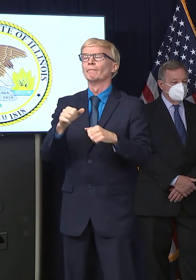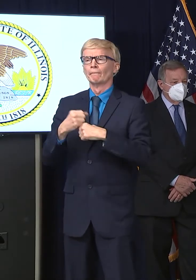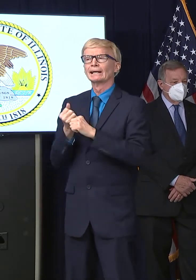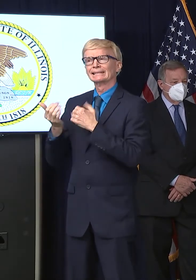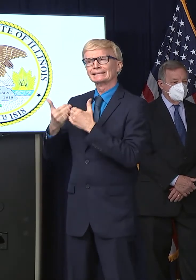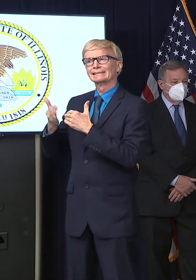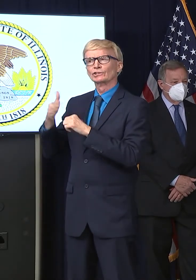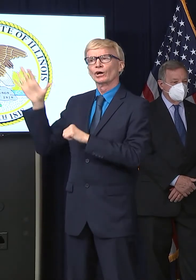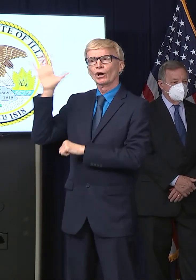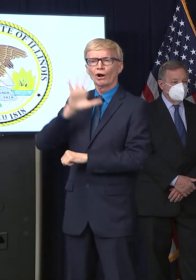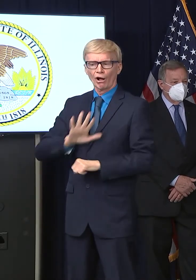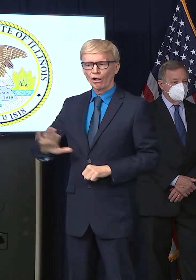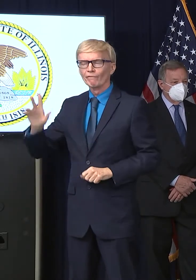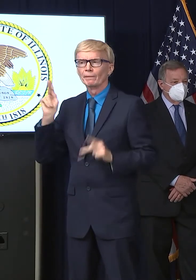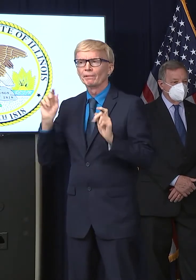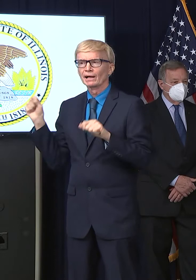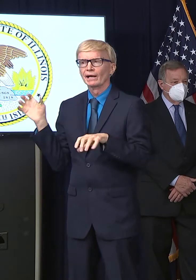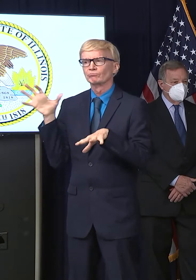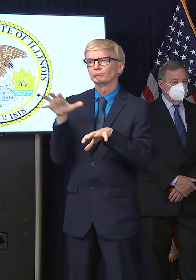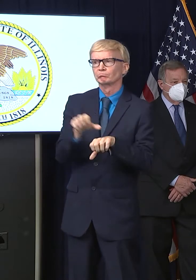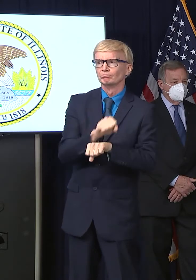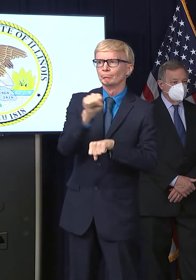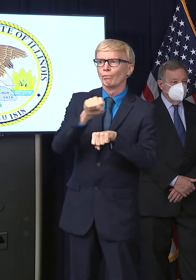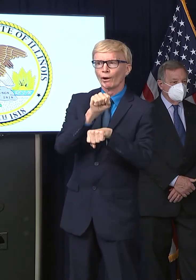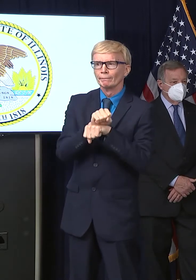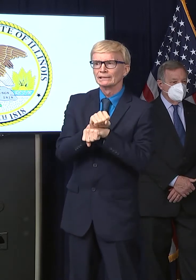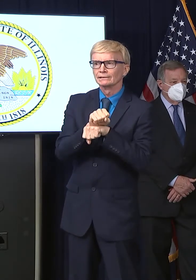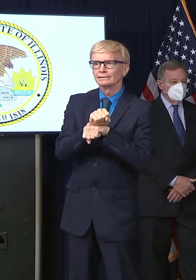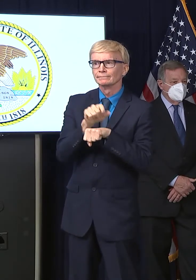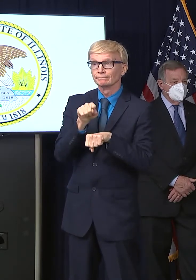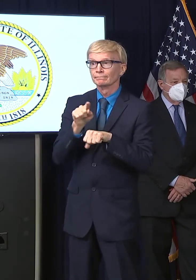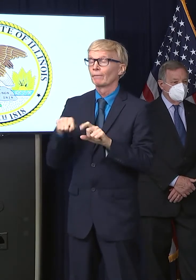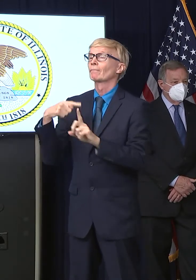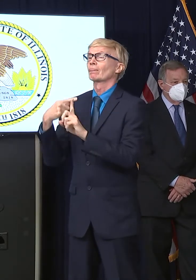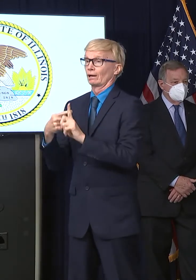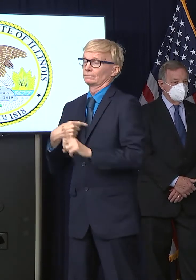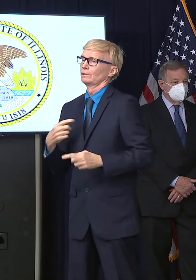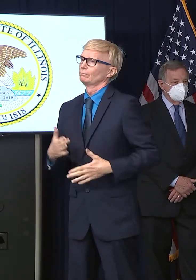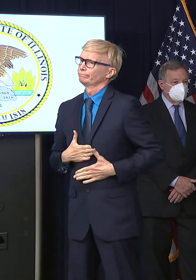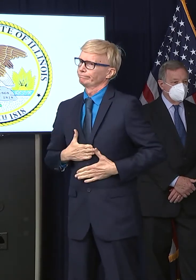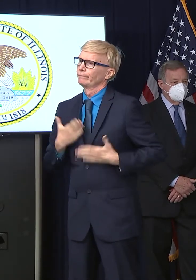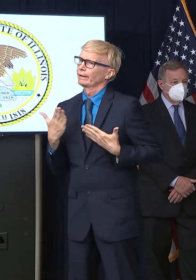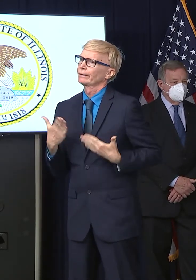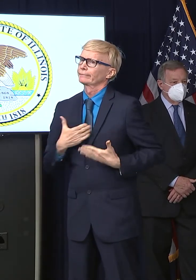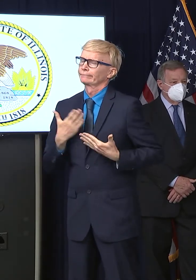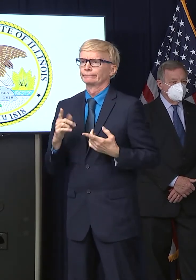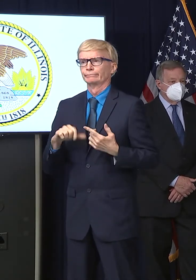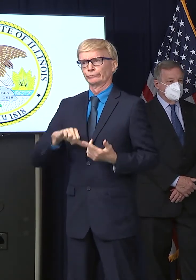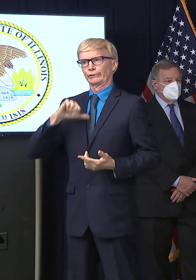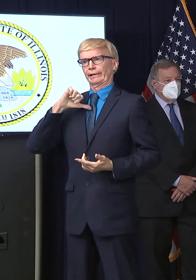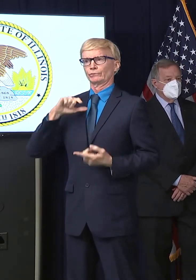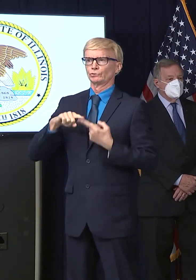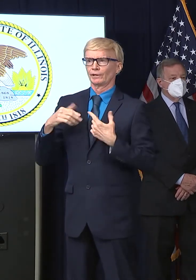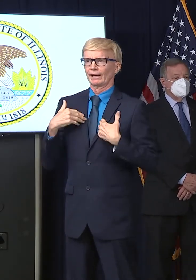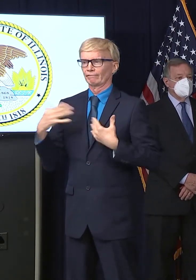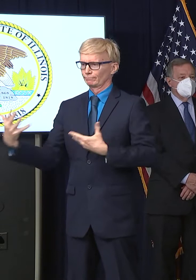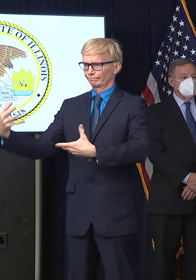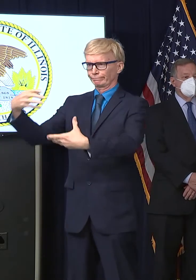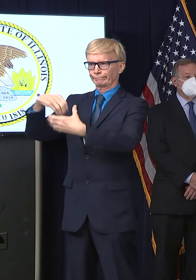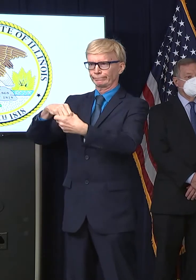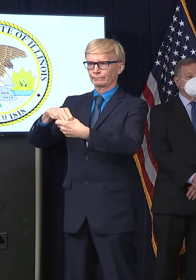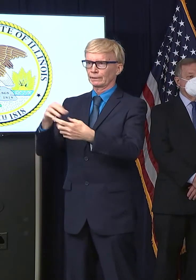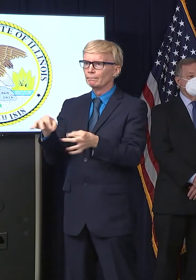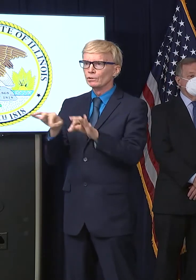to be able to get an appointment. But I'm very proud that we have an appointment process that will be very inclusive of